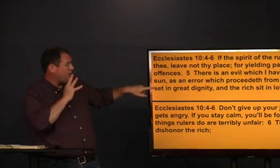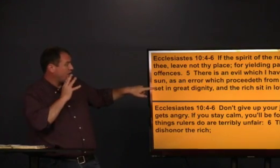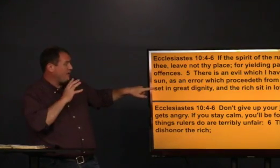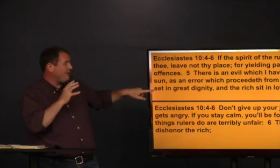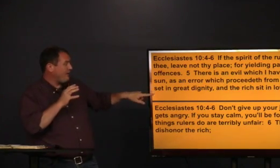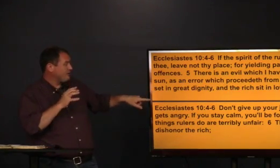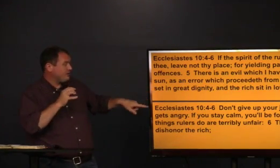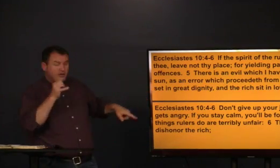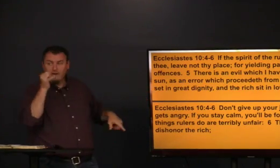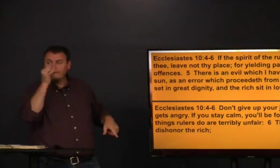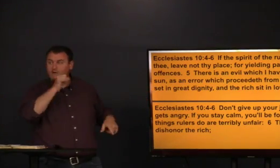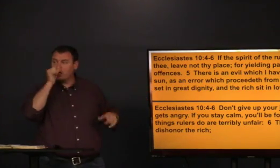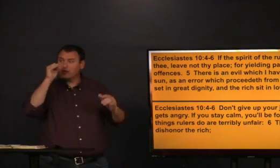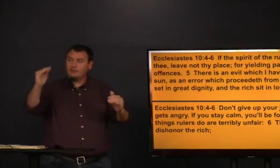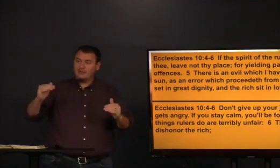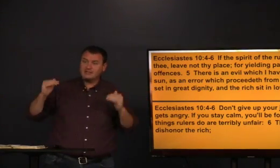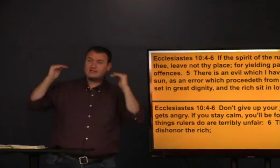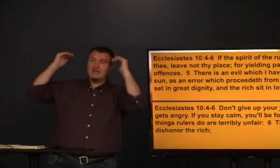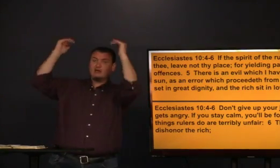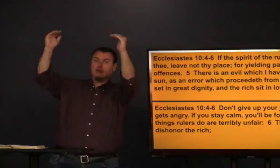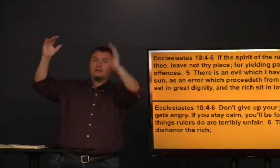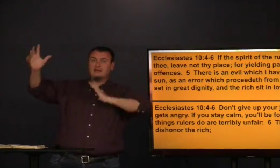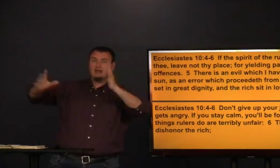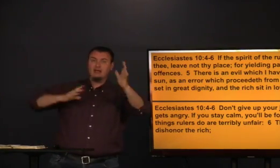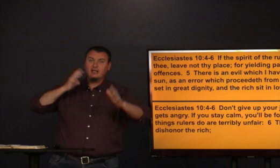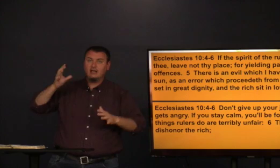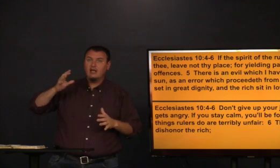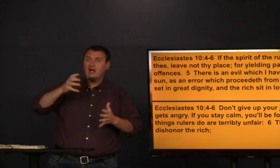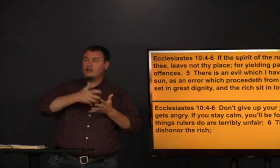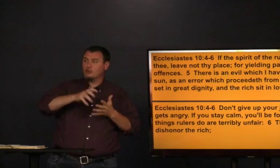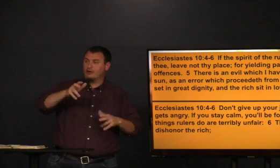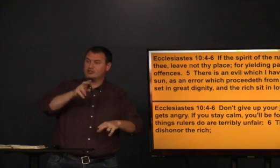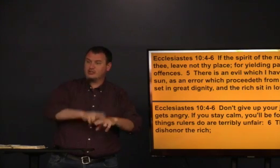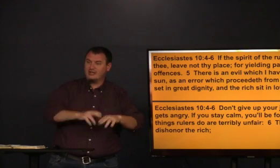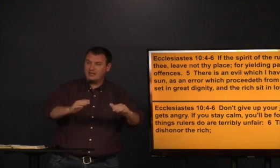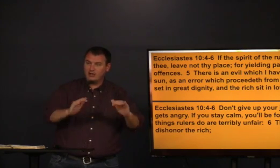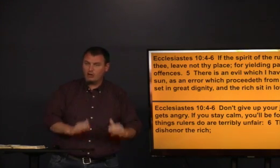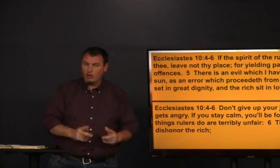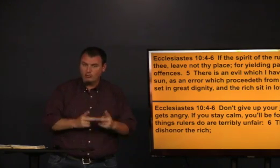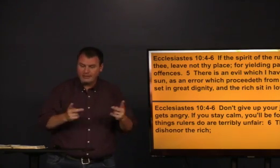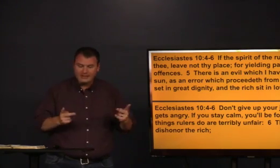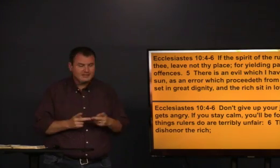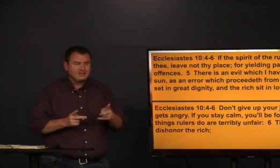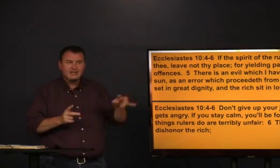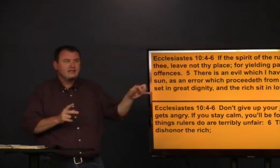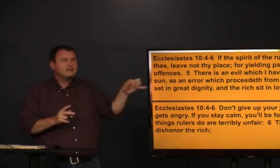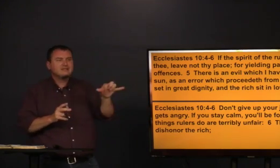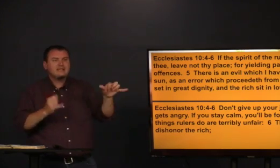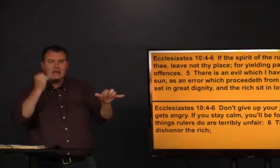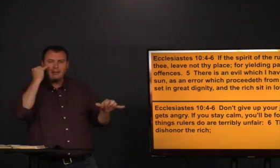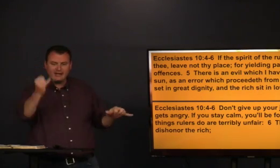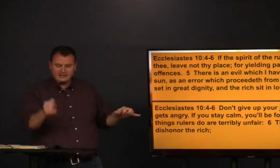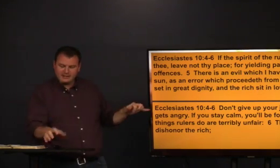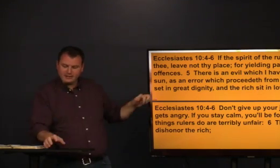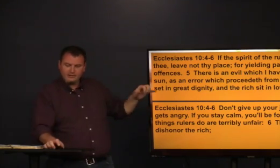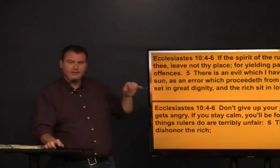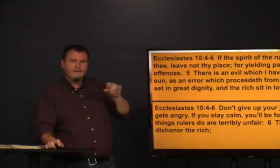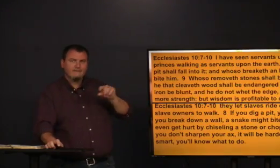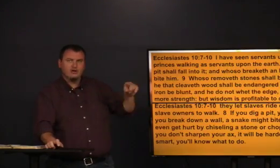talking about folly being set in great dignity and the rich sitting in a low place. The same idea, verse